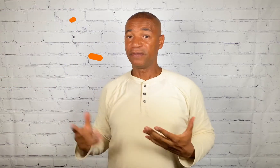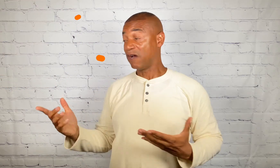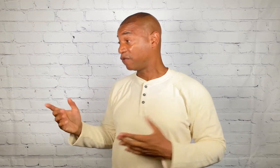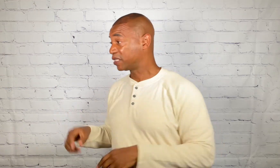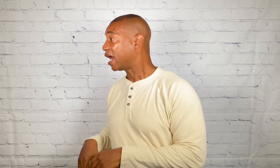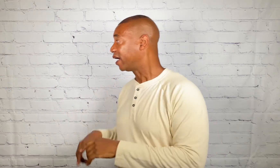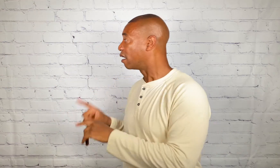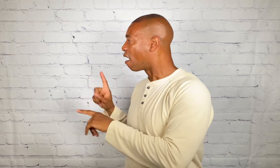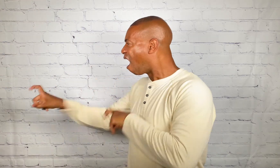Now from the side.